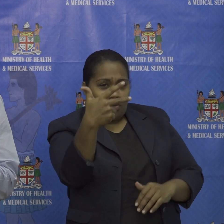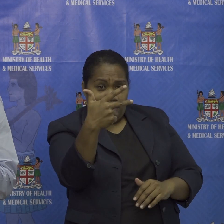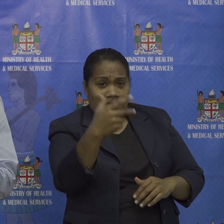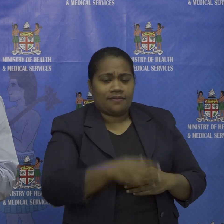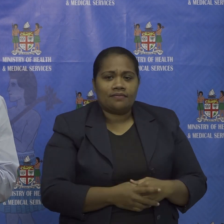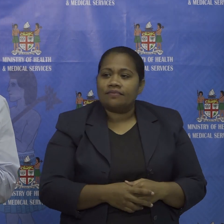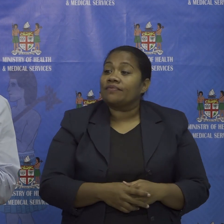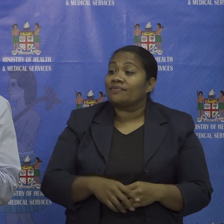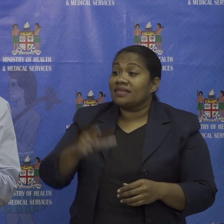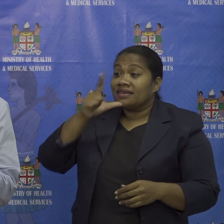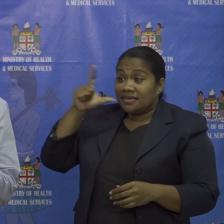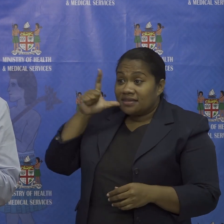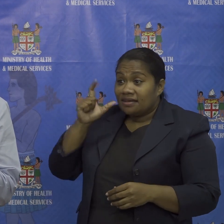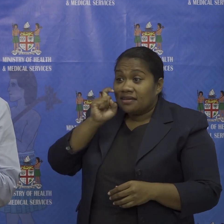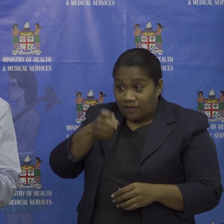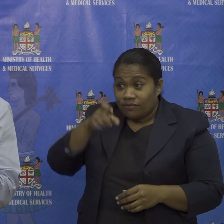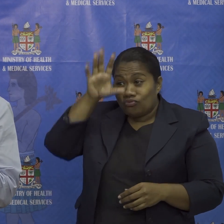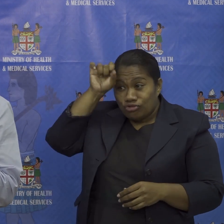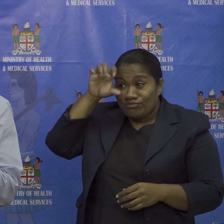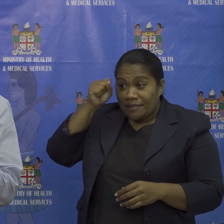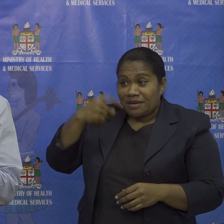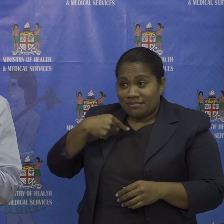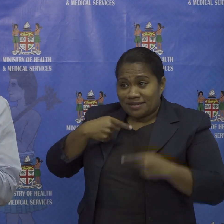Yesterday, if you recollect my speech, I did say that